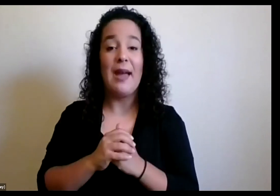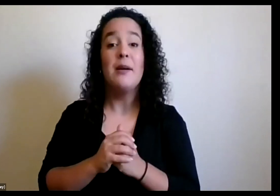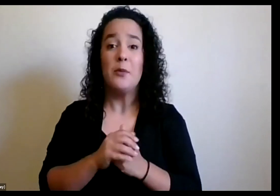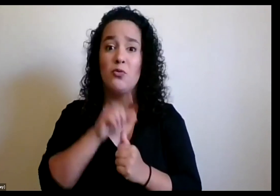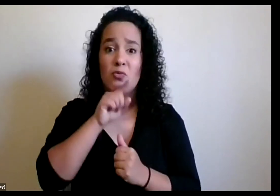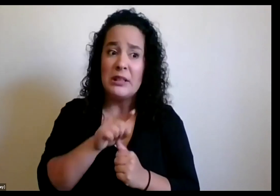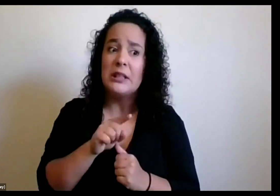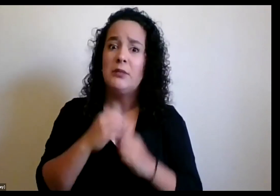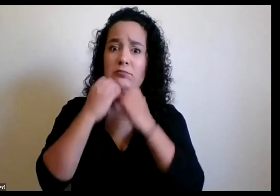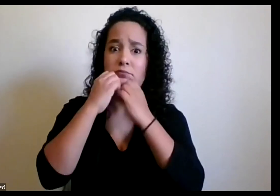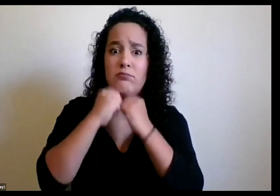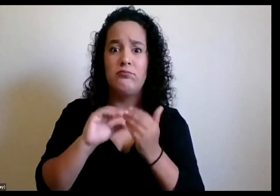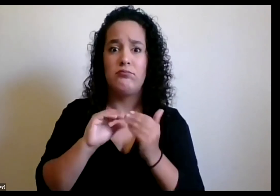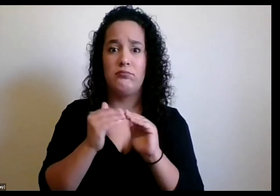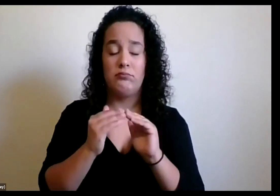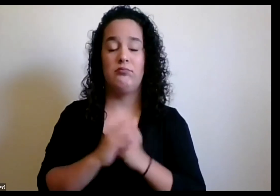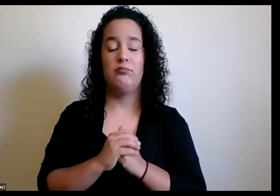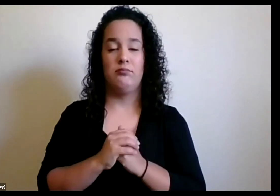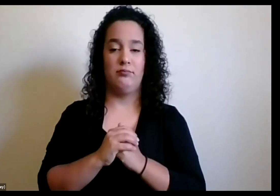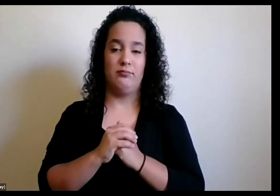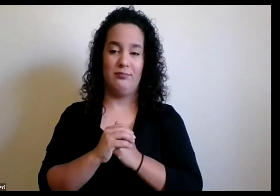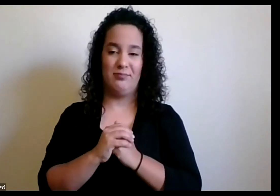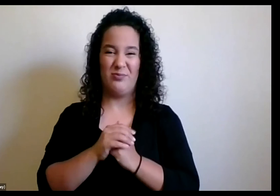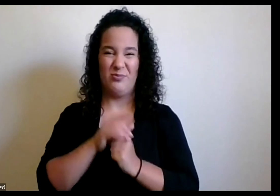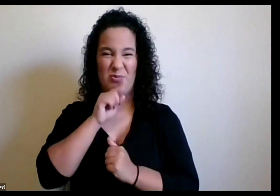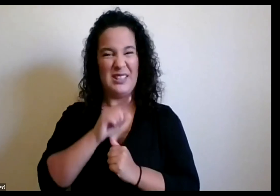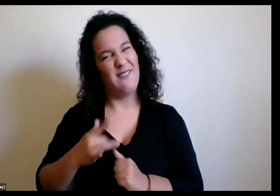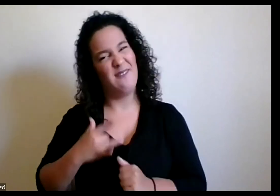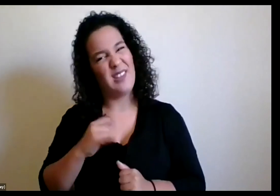And they frankly don't think individuals should have to be